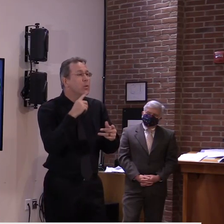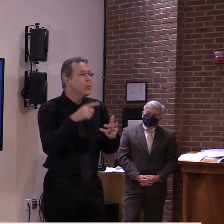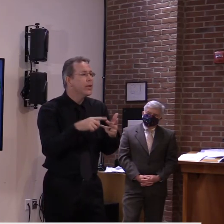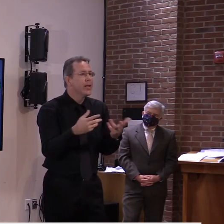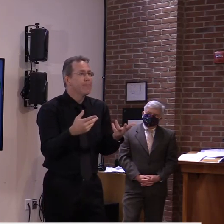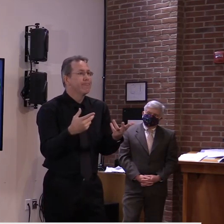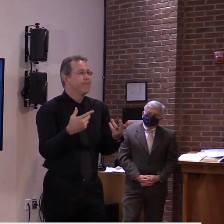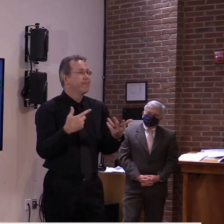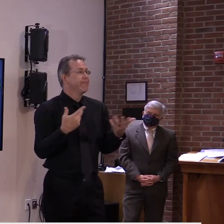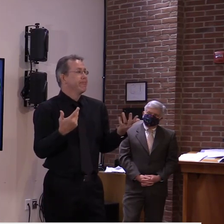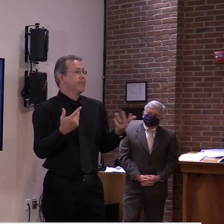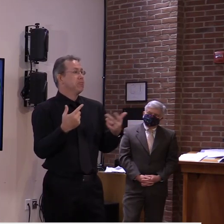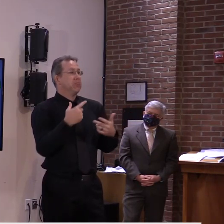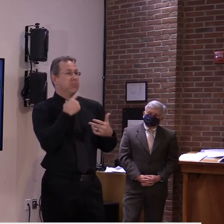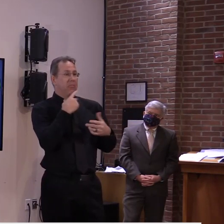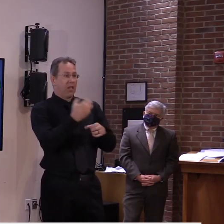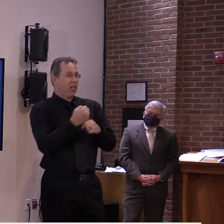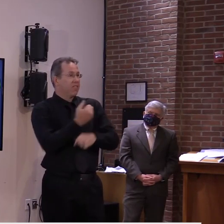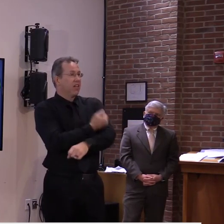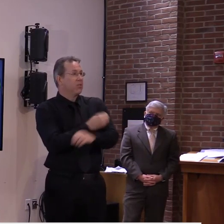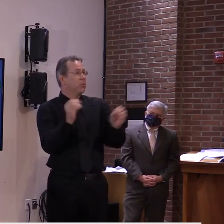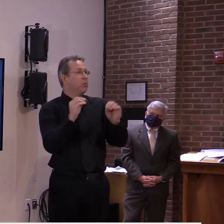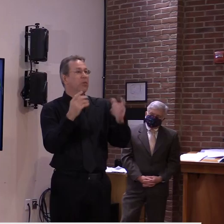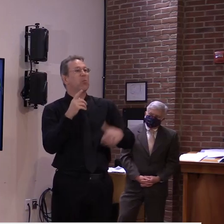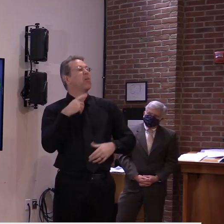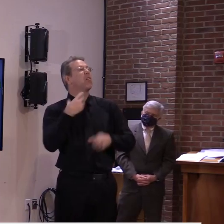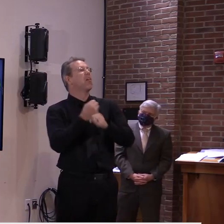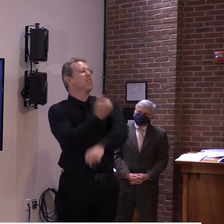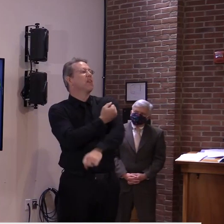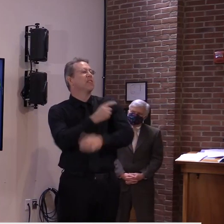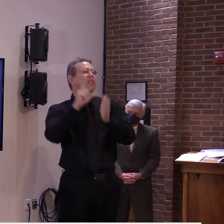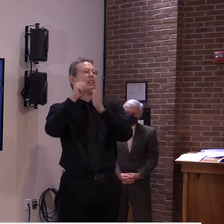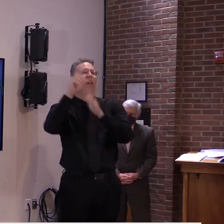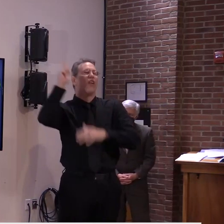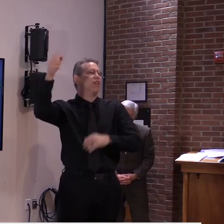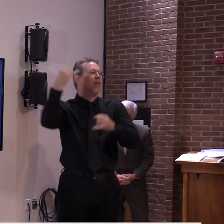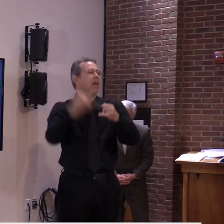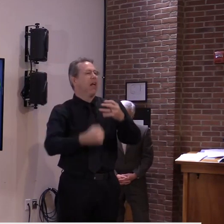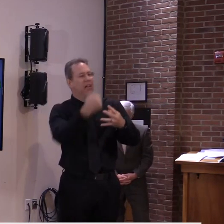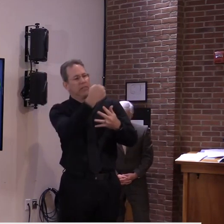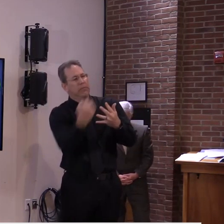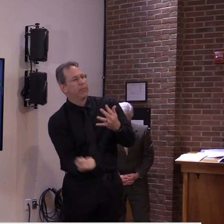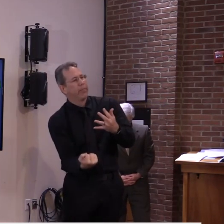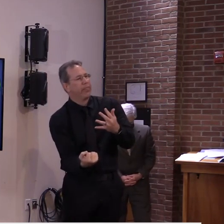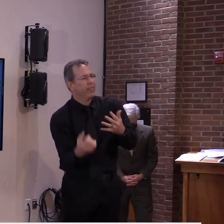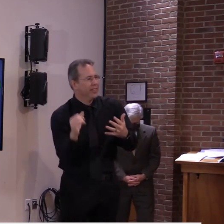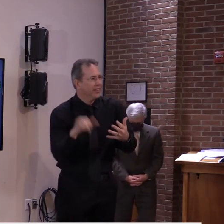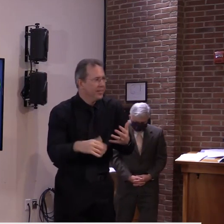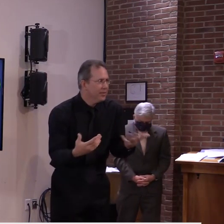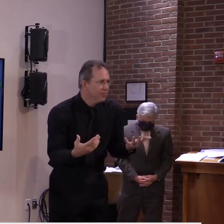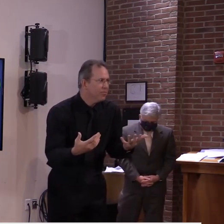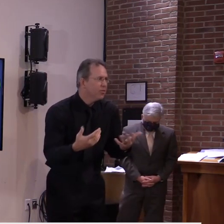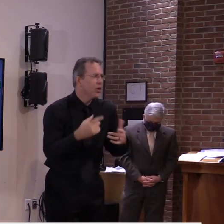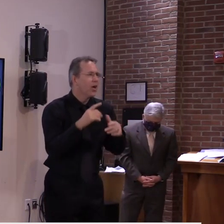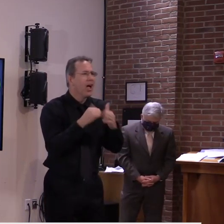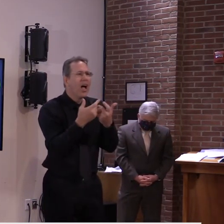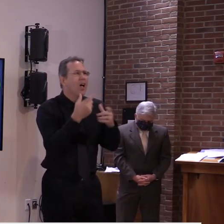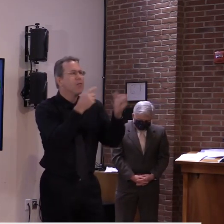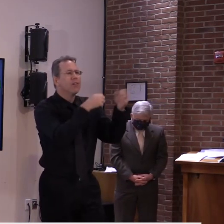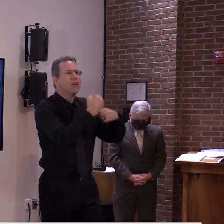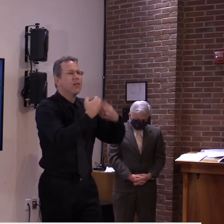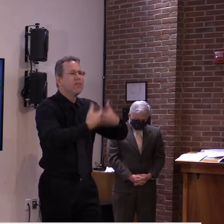getting vaccinated till later in the phase. And all of that depends on how rapid the manufacture can be of the drugs, of